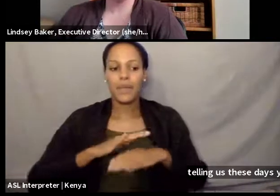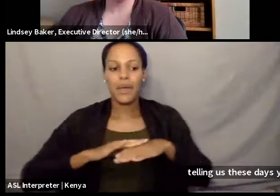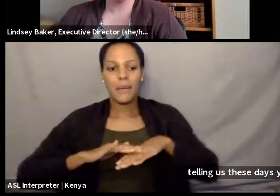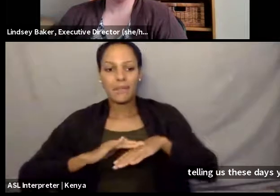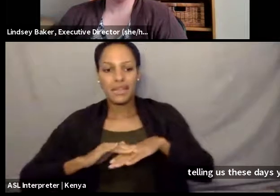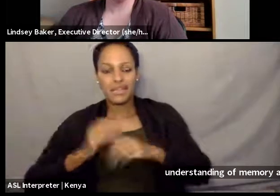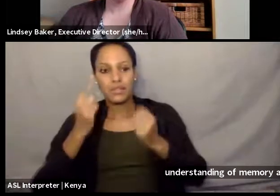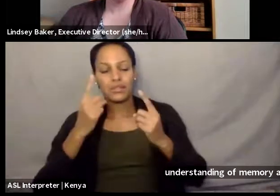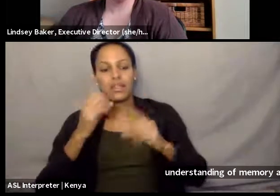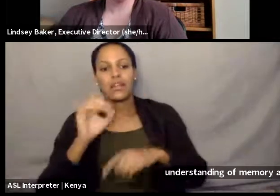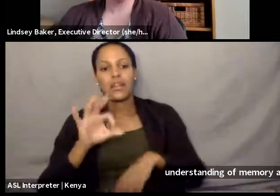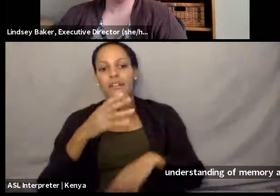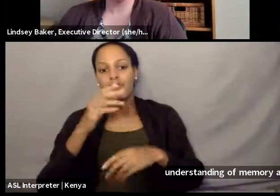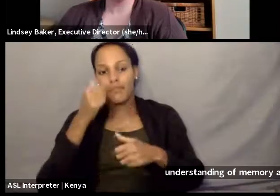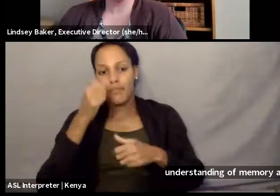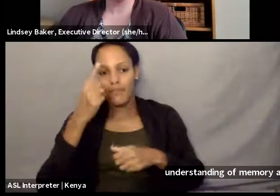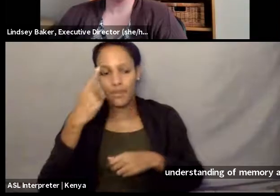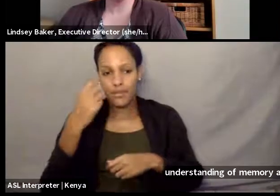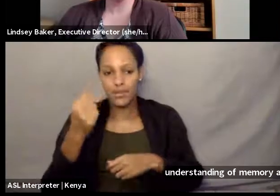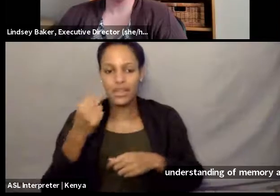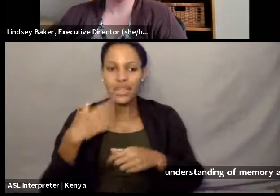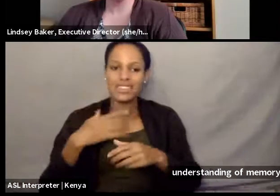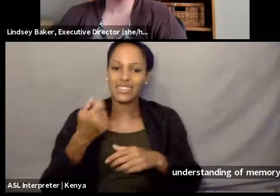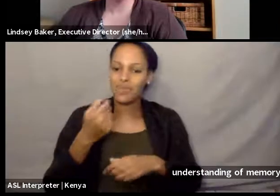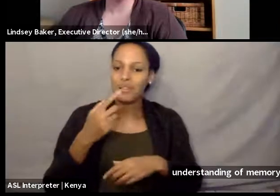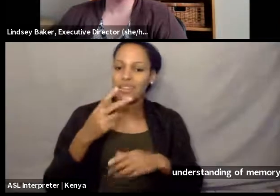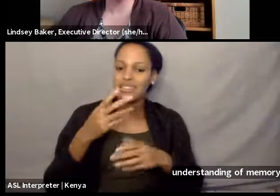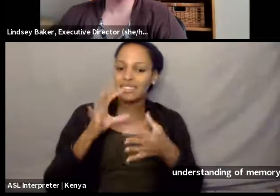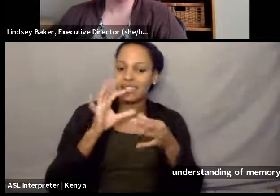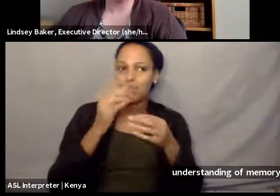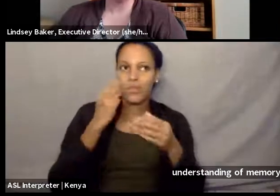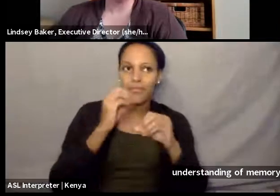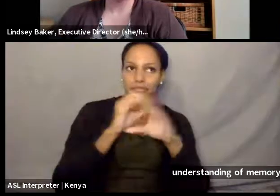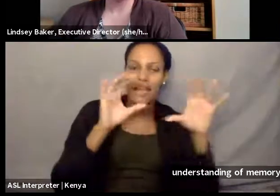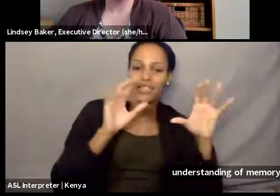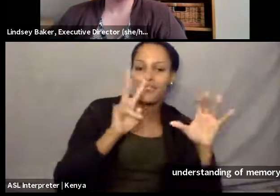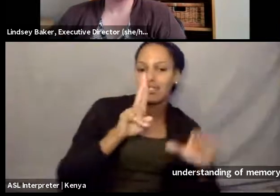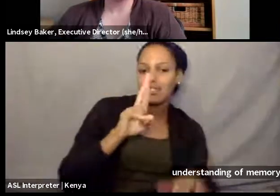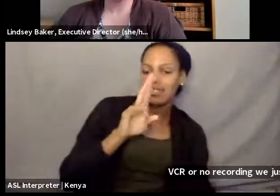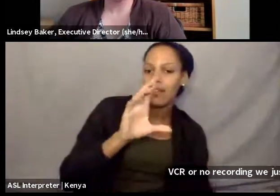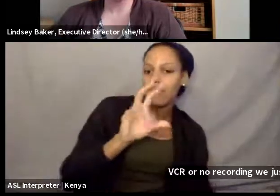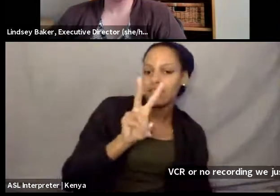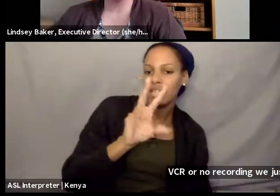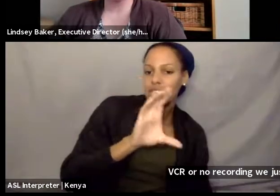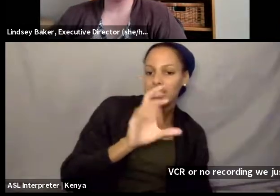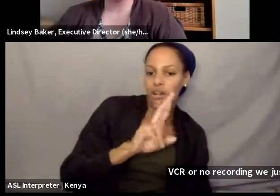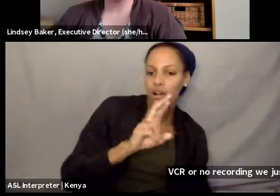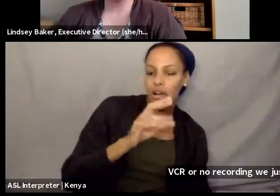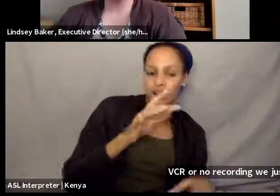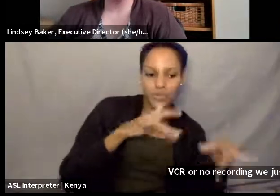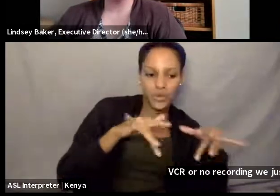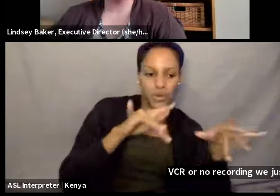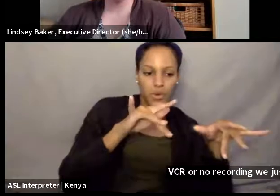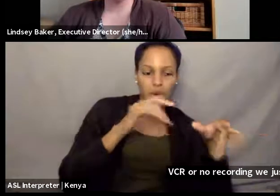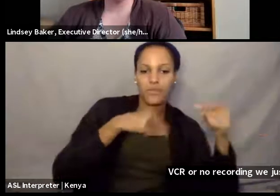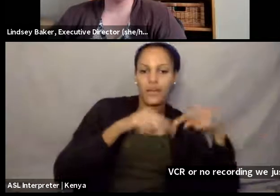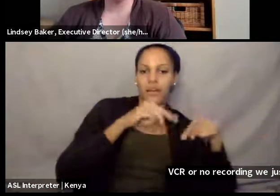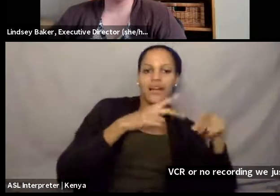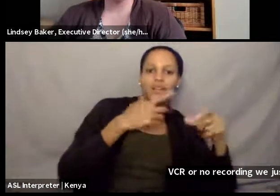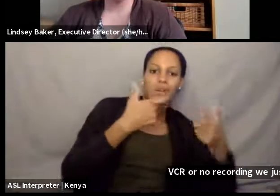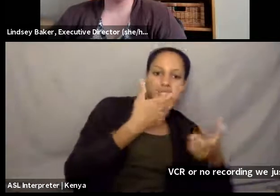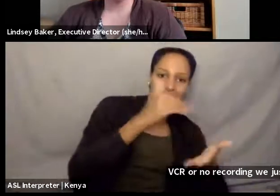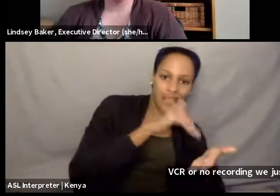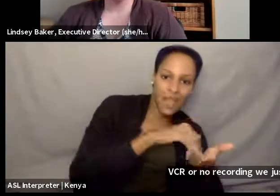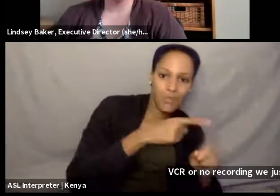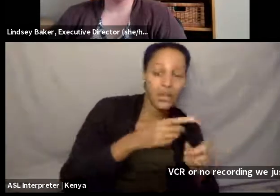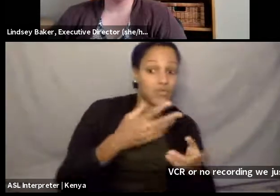like a VCR or a, you know, recording. We just go back and see it for what it was. Yeah. But in fact, we do an awful